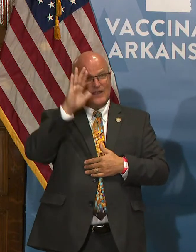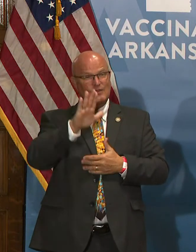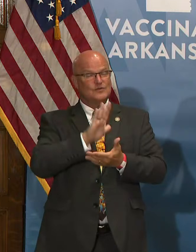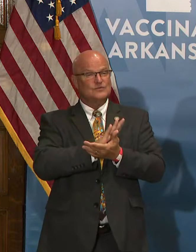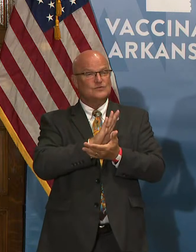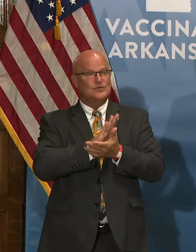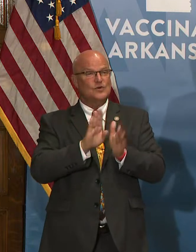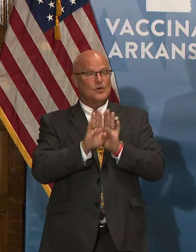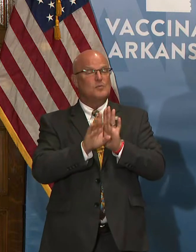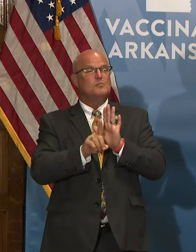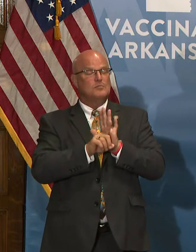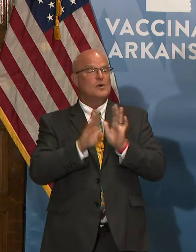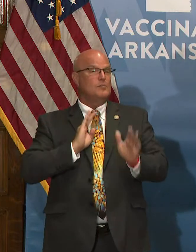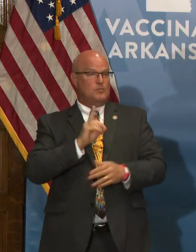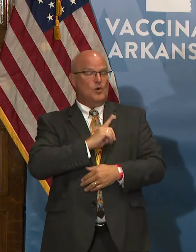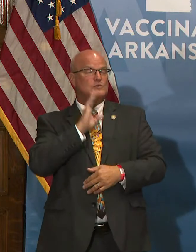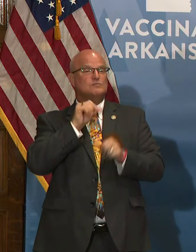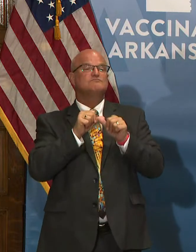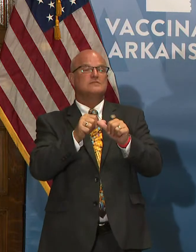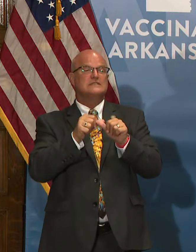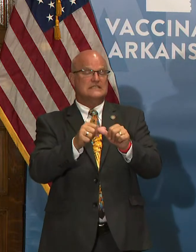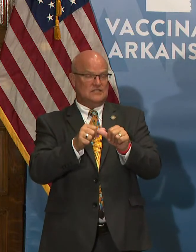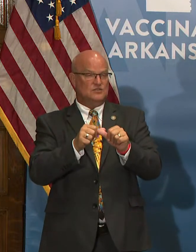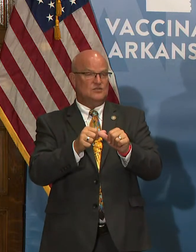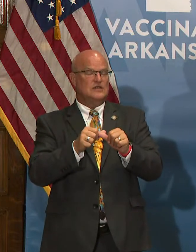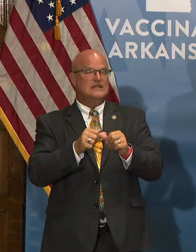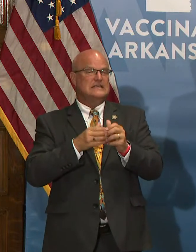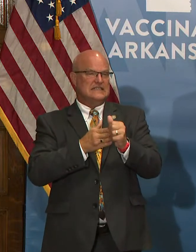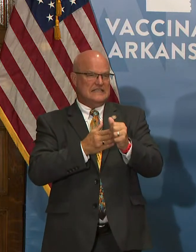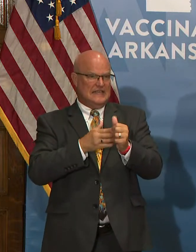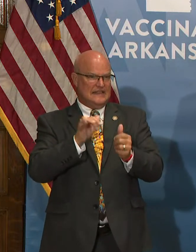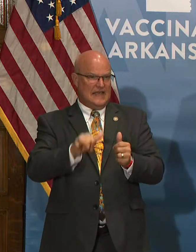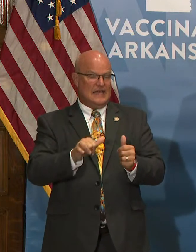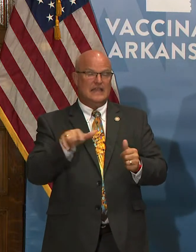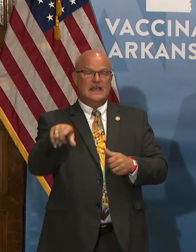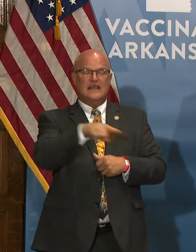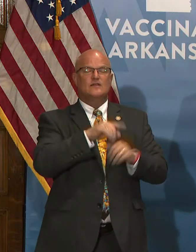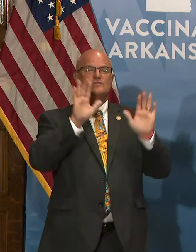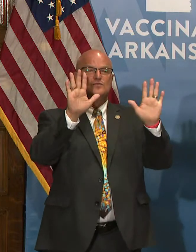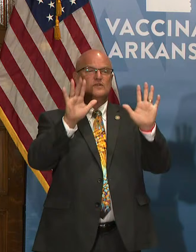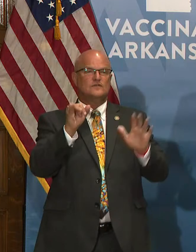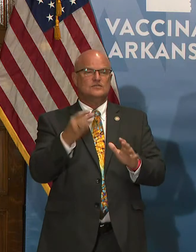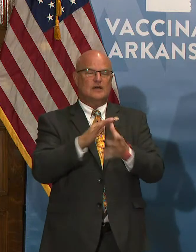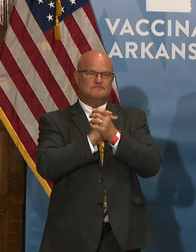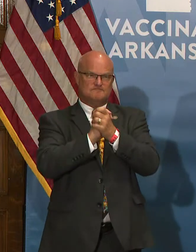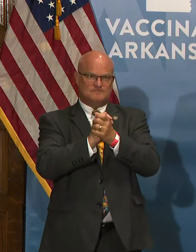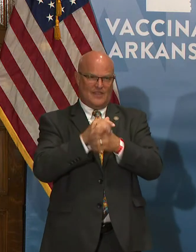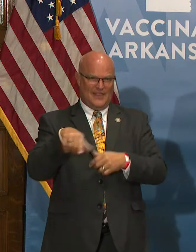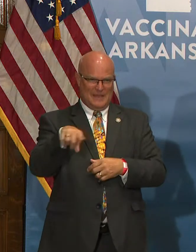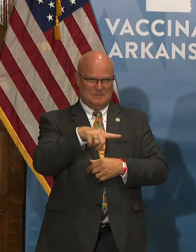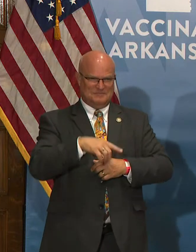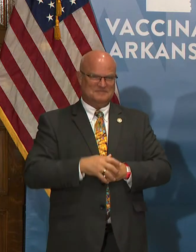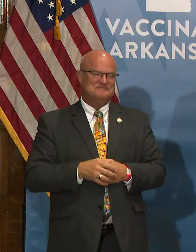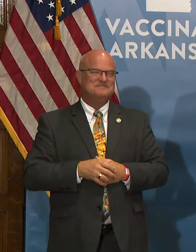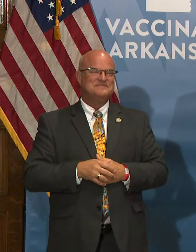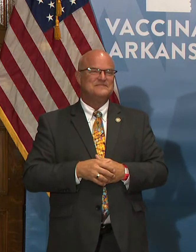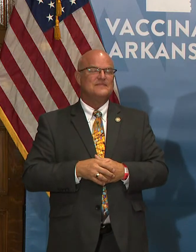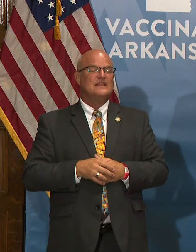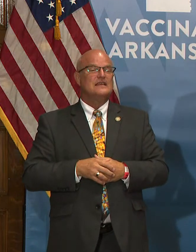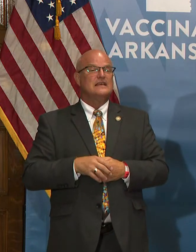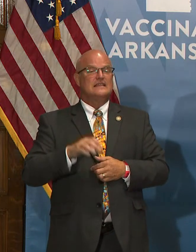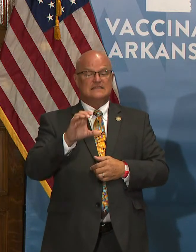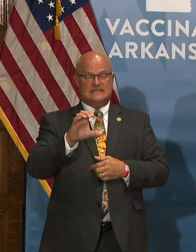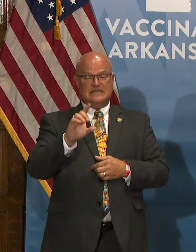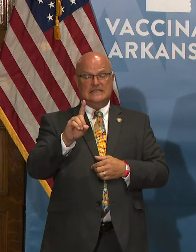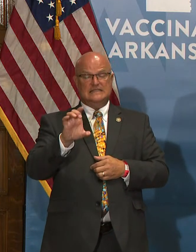to review that, but I wanted to applaud the school boards and the leadership for the work they've done. Finally, according to the CDC,